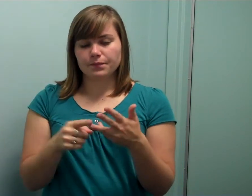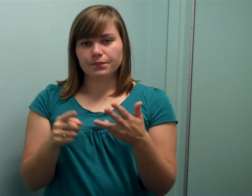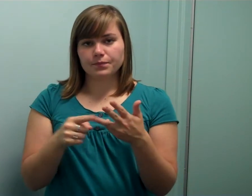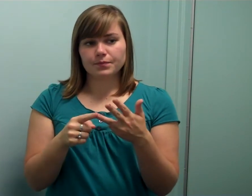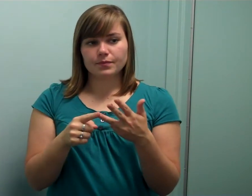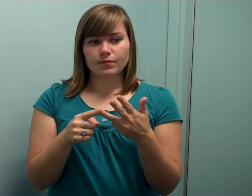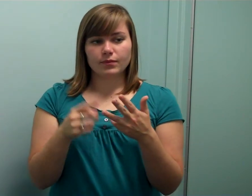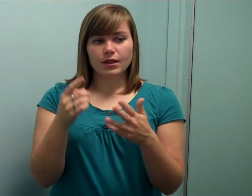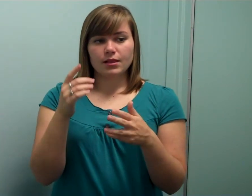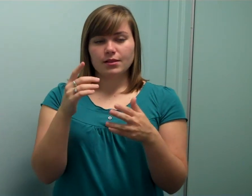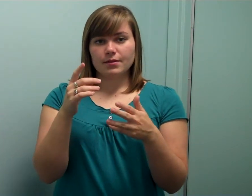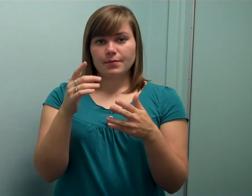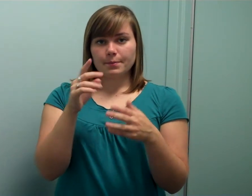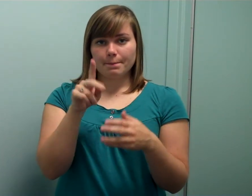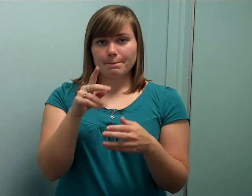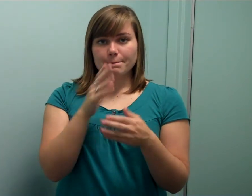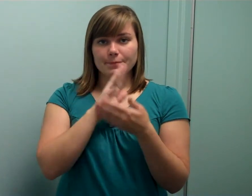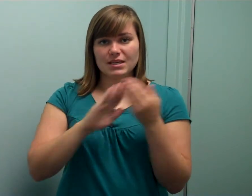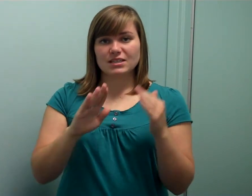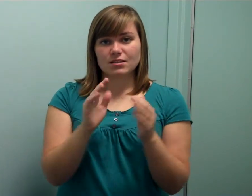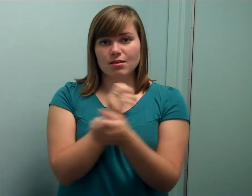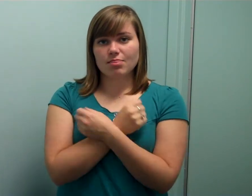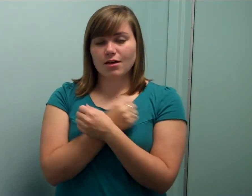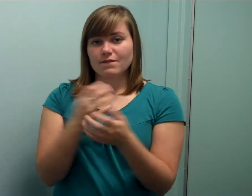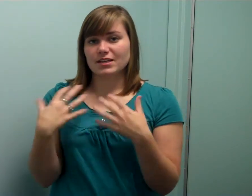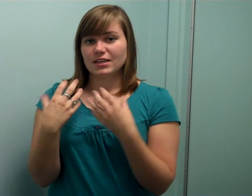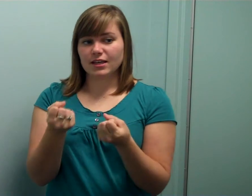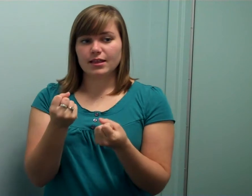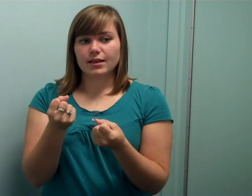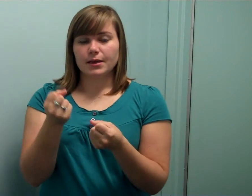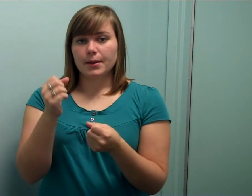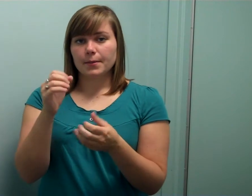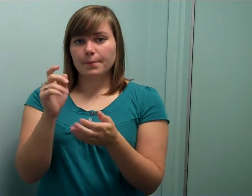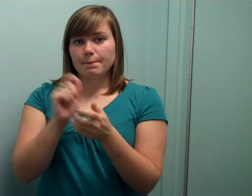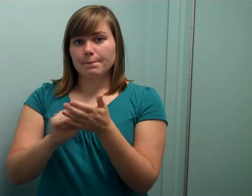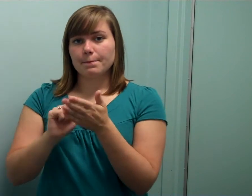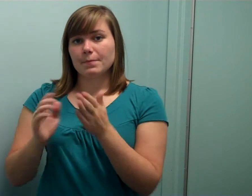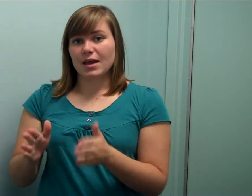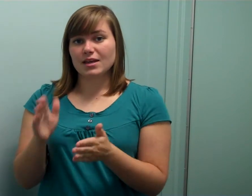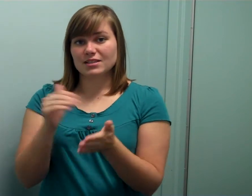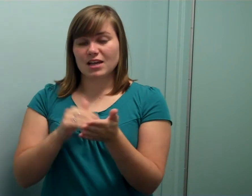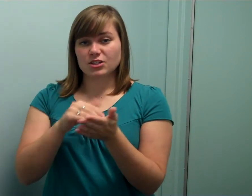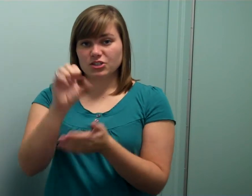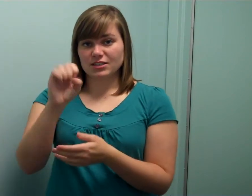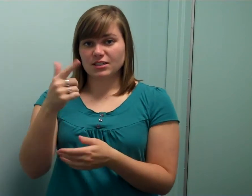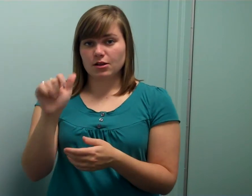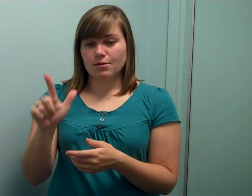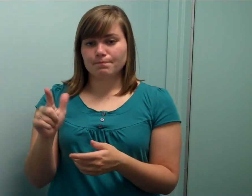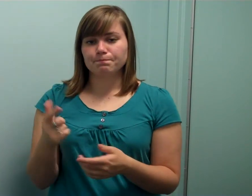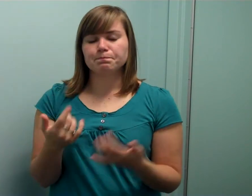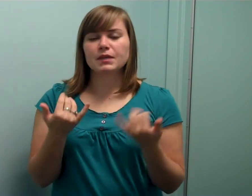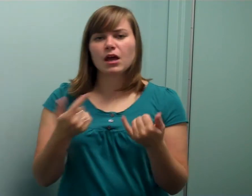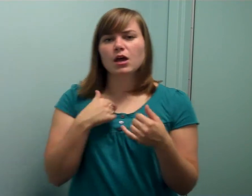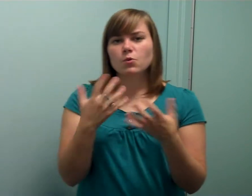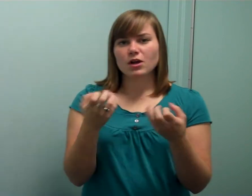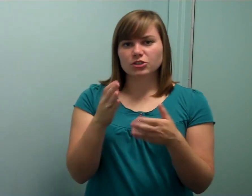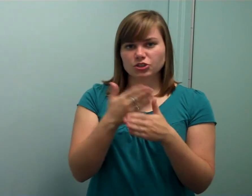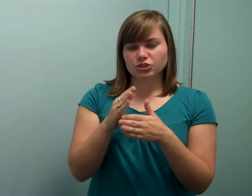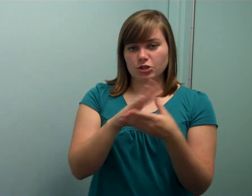Bernie S. Siegel. I'd like to begin by telling you a story. There once were 3 brick masons working together